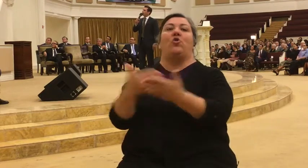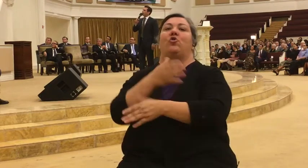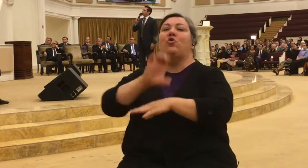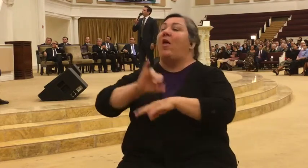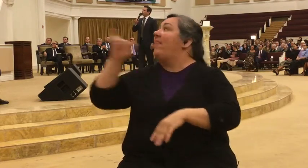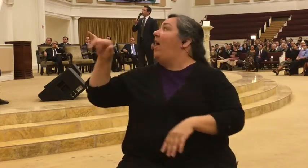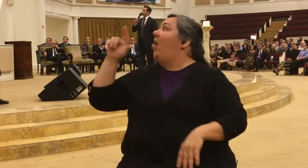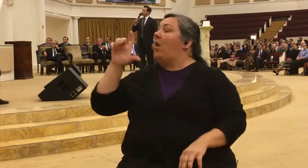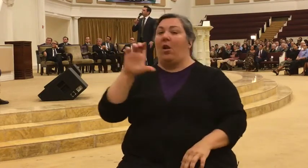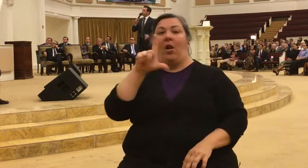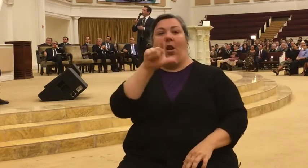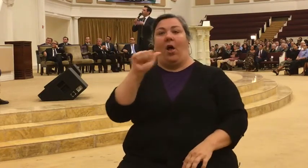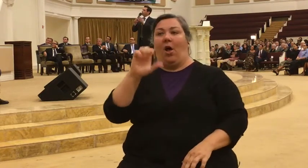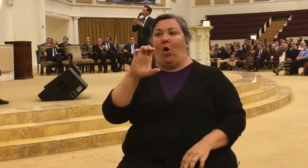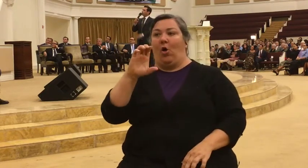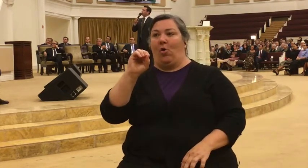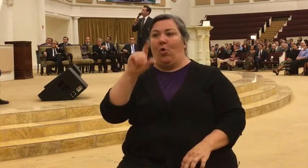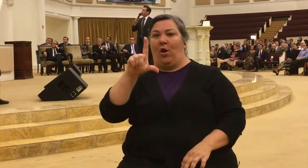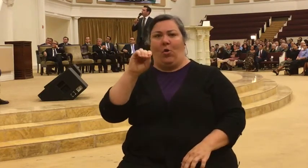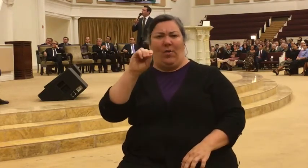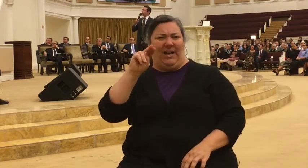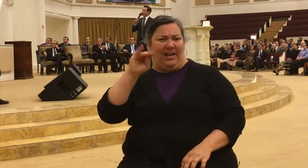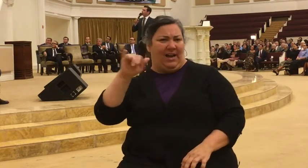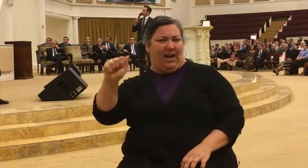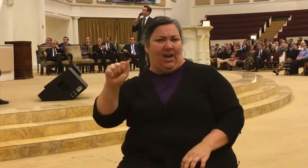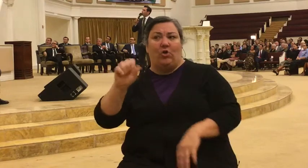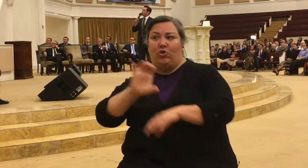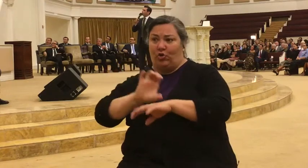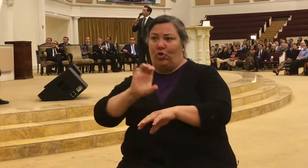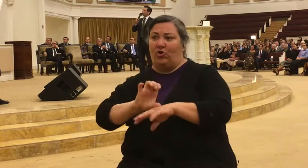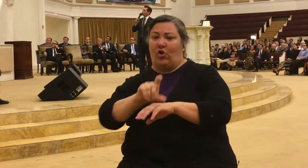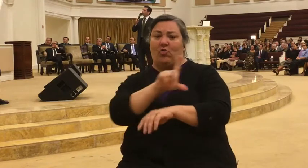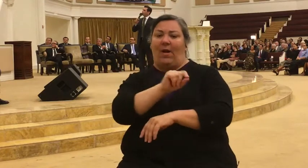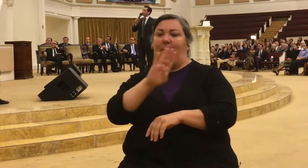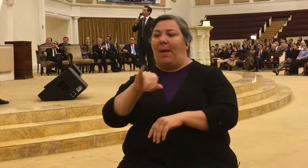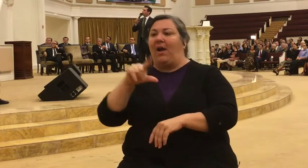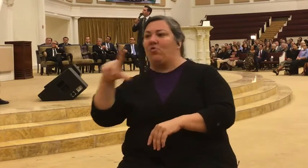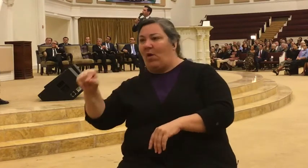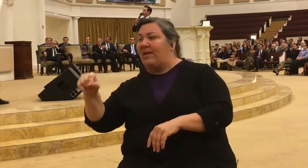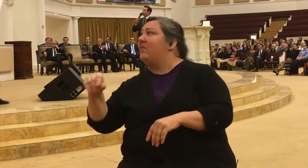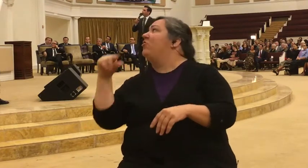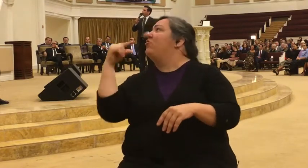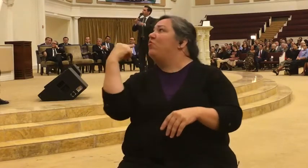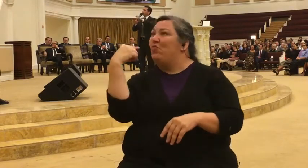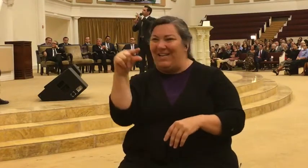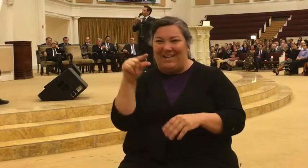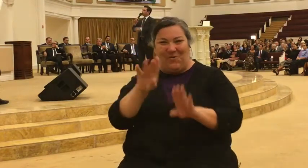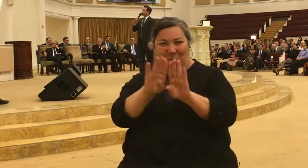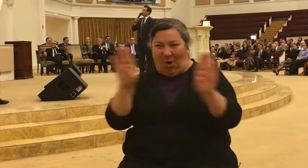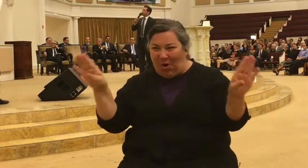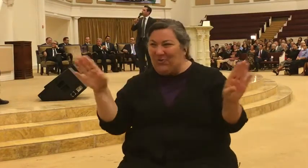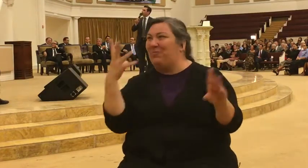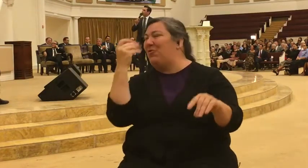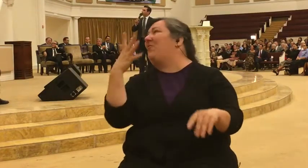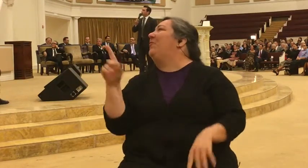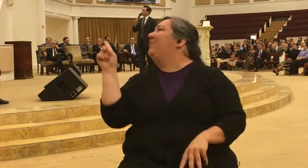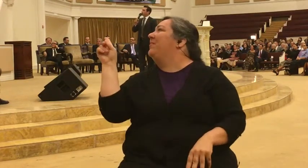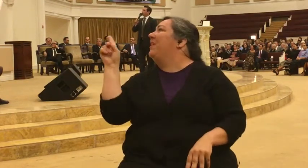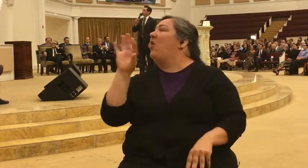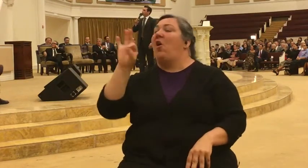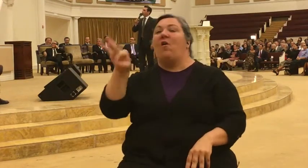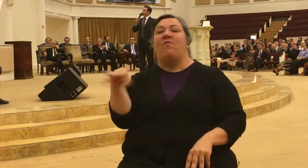Colonia sanctuary, just 20 by 20, beautiful green walls. We love that. It's our favorite part. This is our